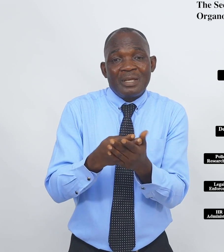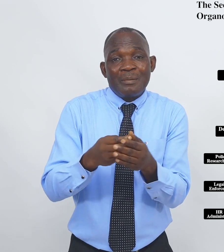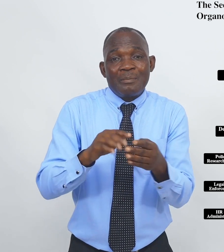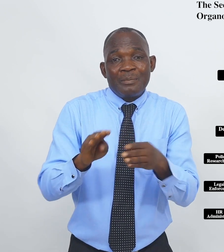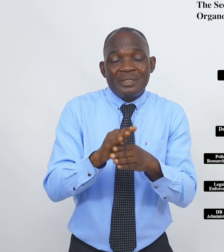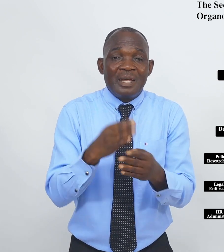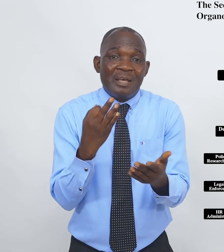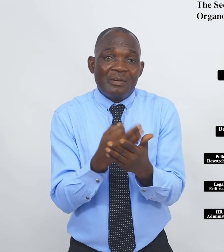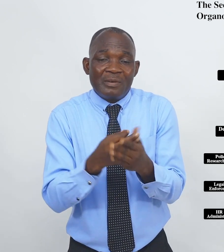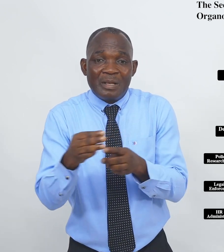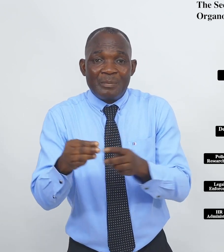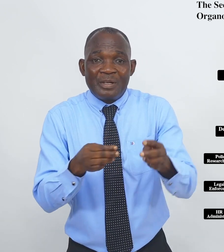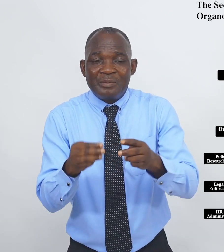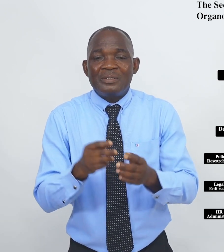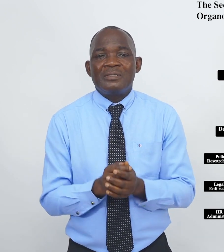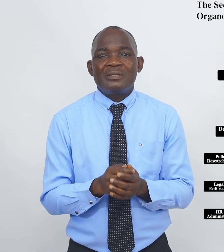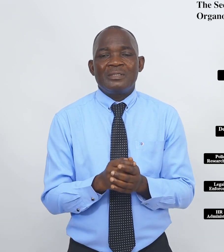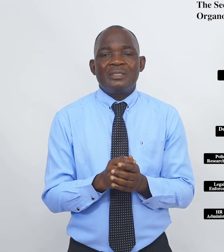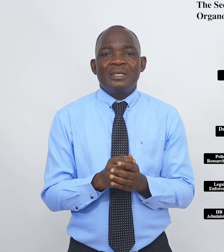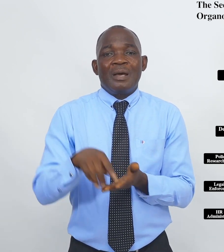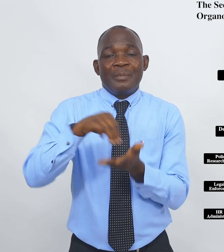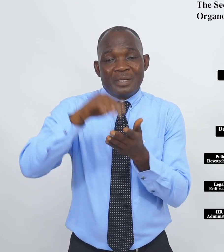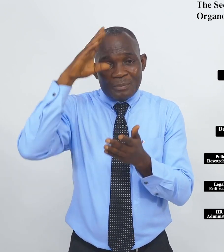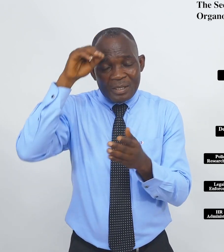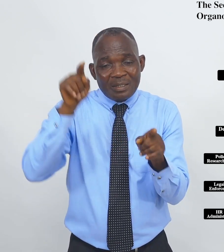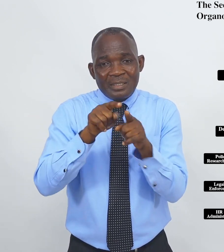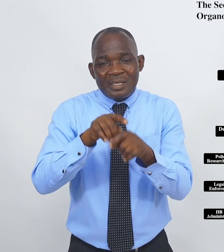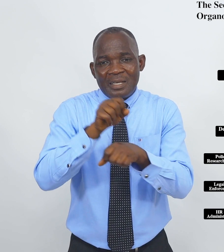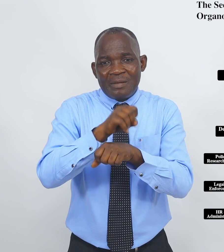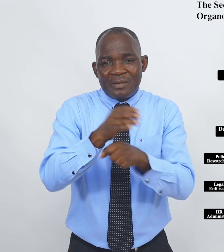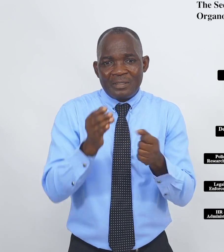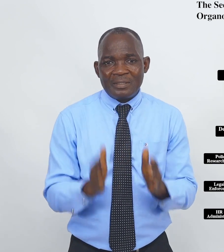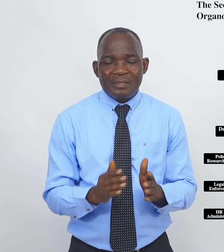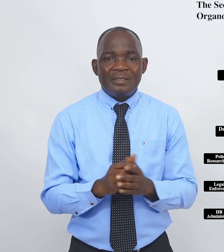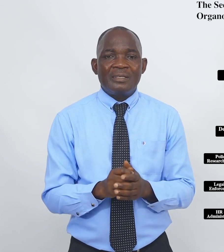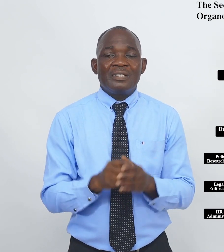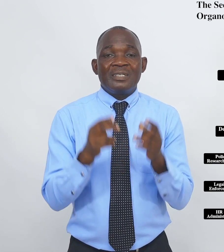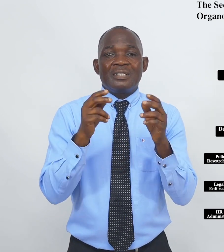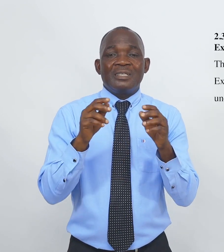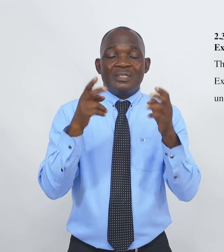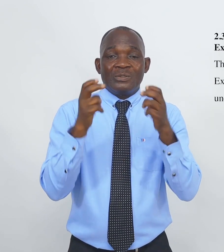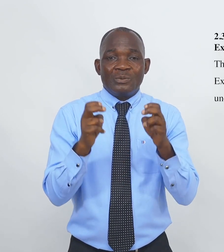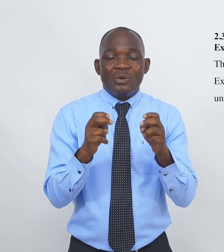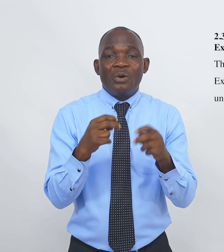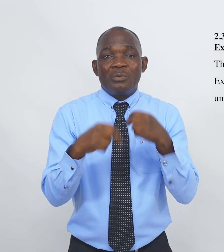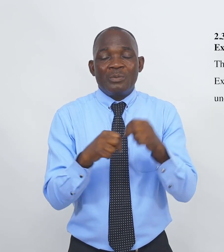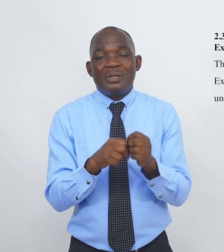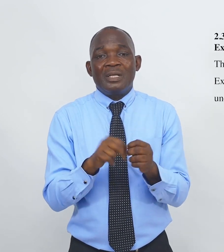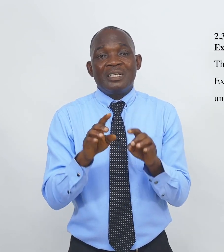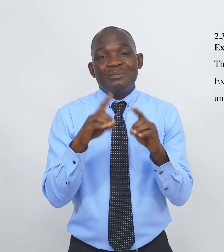Funds Management, Broker-dealers and advisors, issuers. Agencies under the